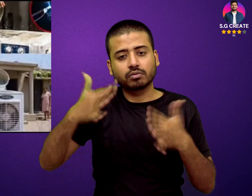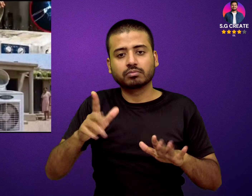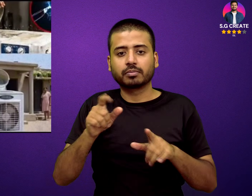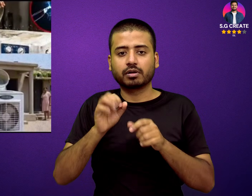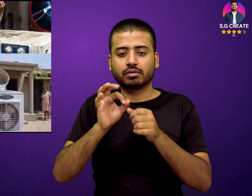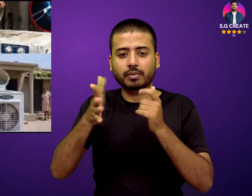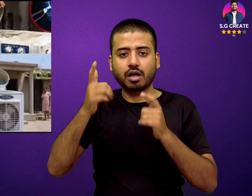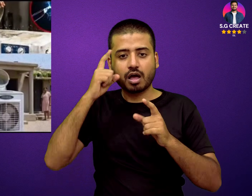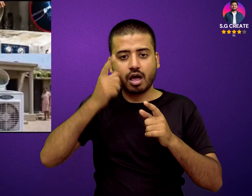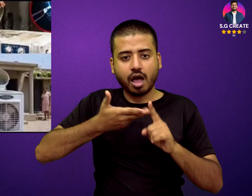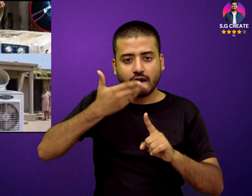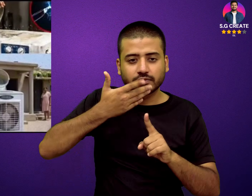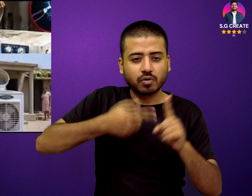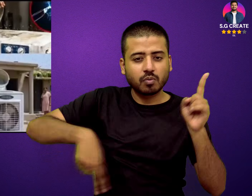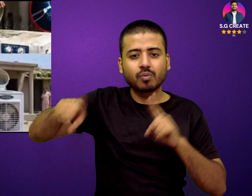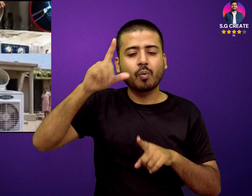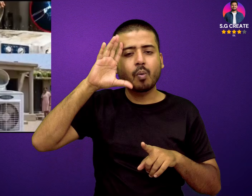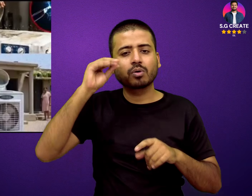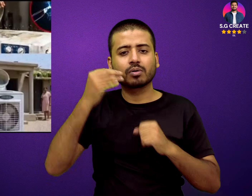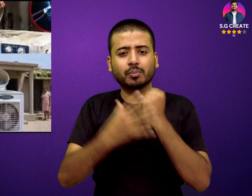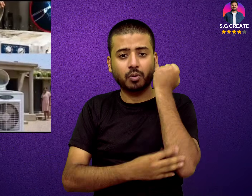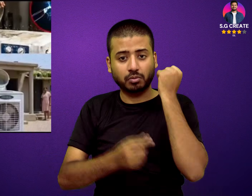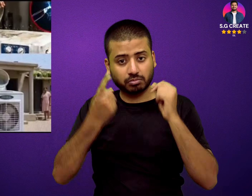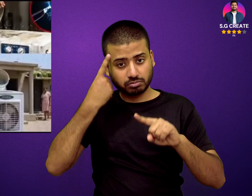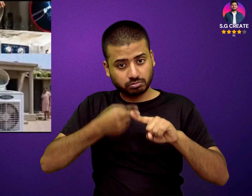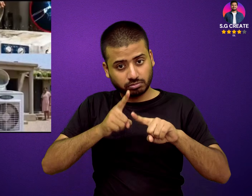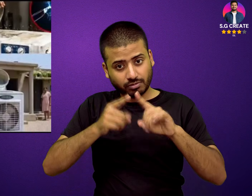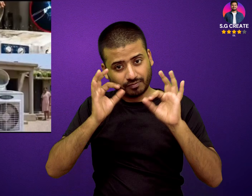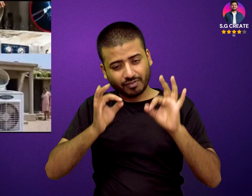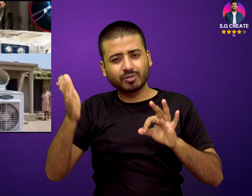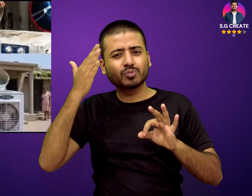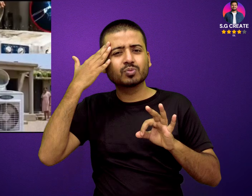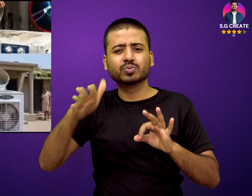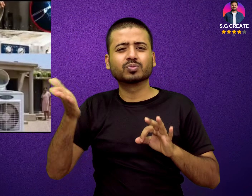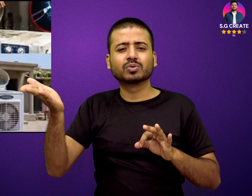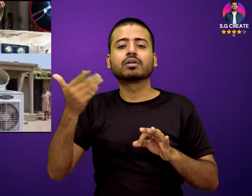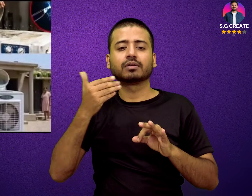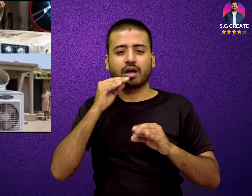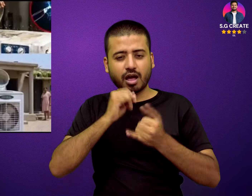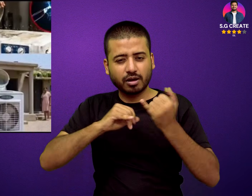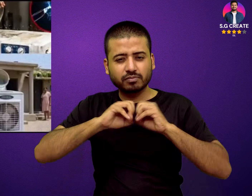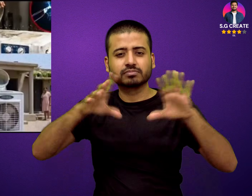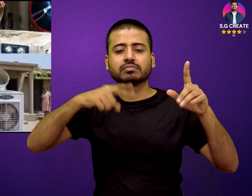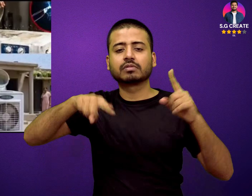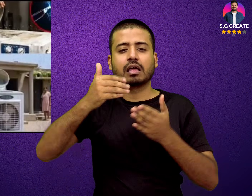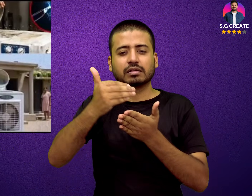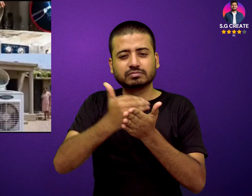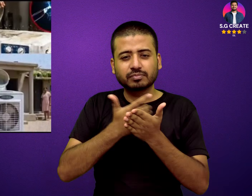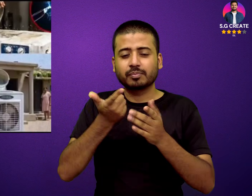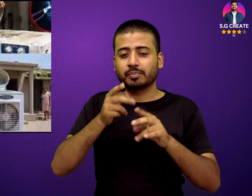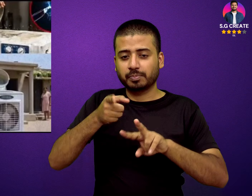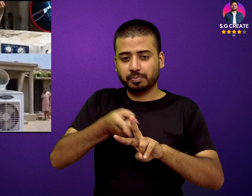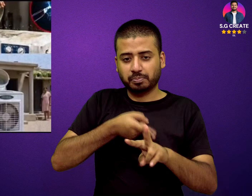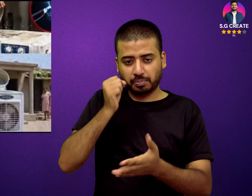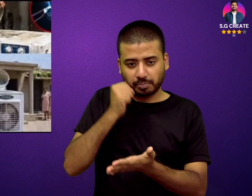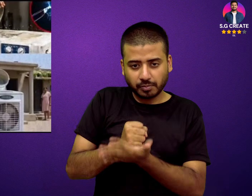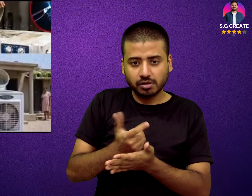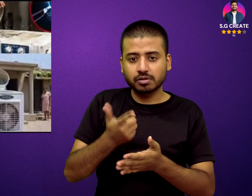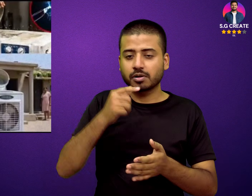you would like to make sure your home cooling setup is secure, let me know. Is your air cooler made of metal or plastic? Does your